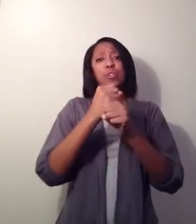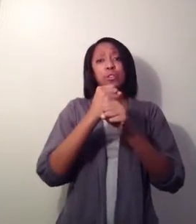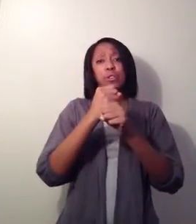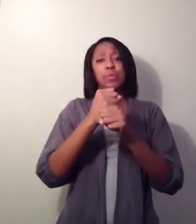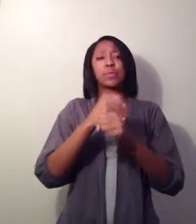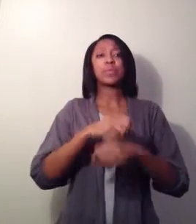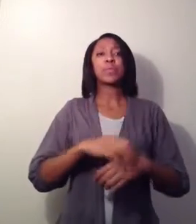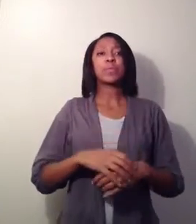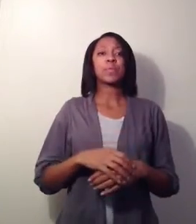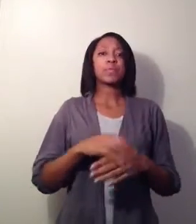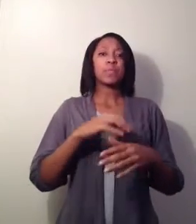assault,